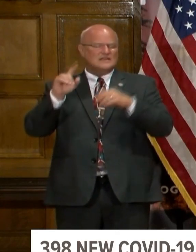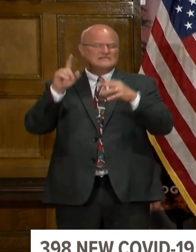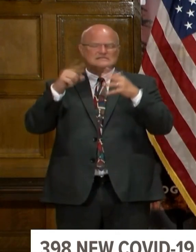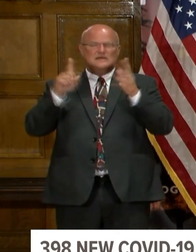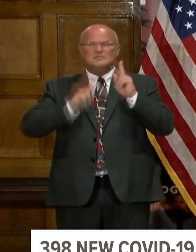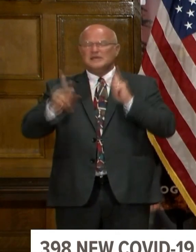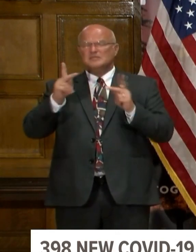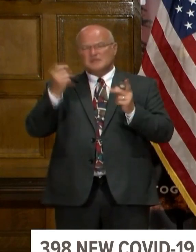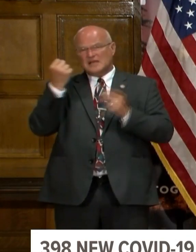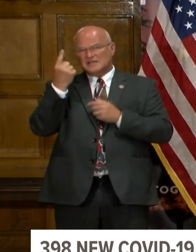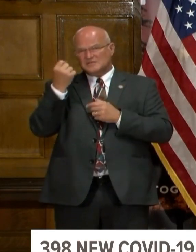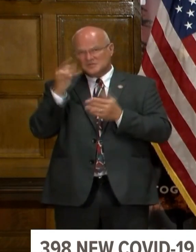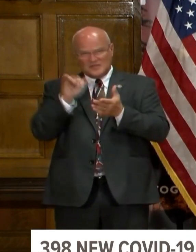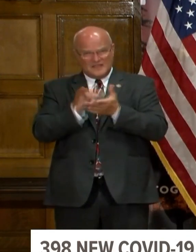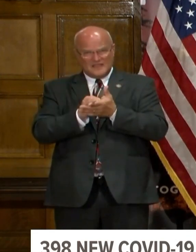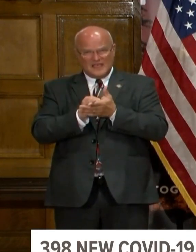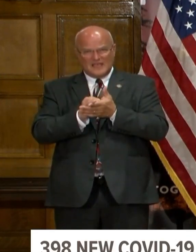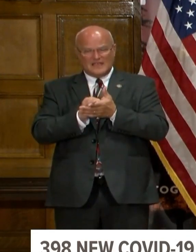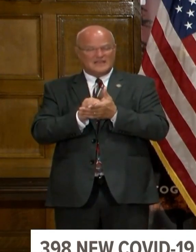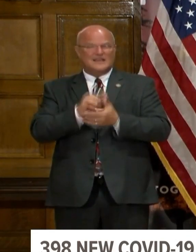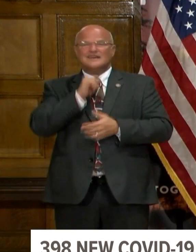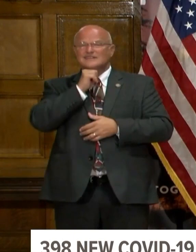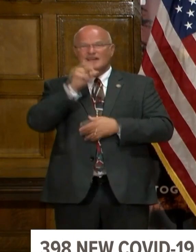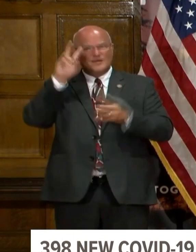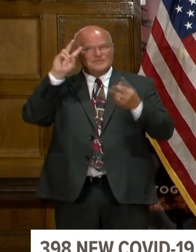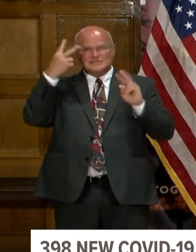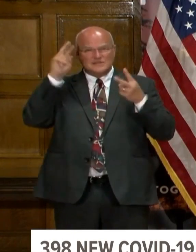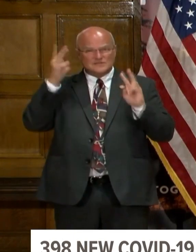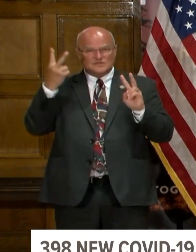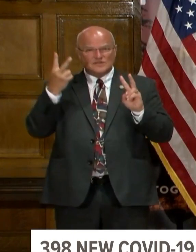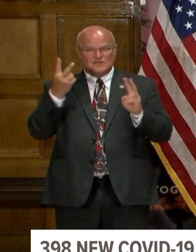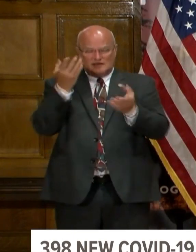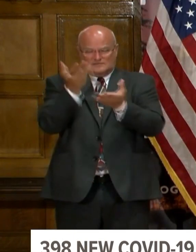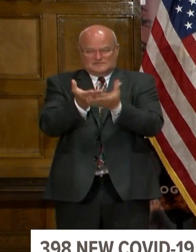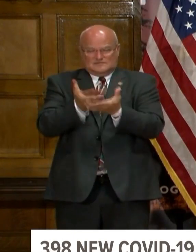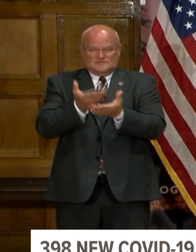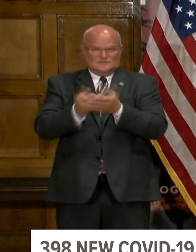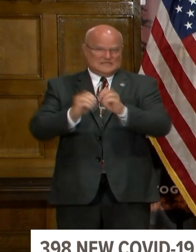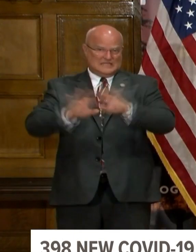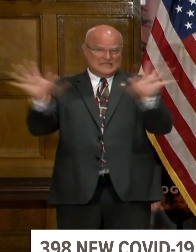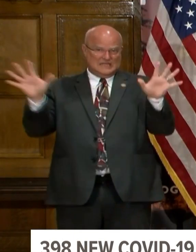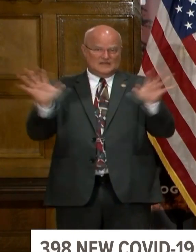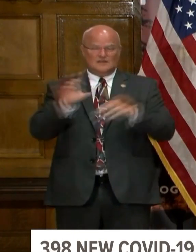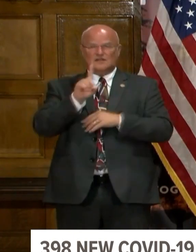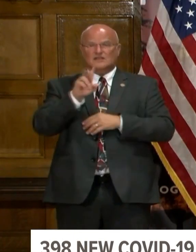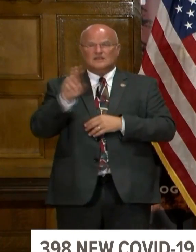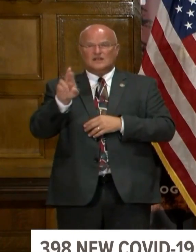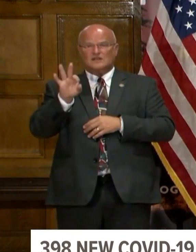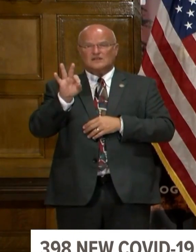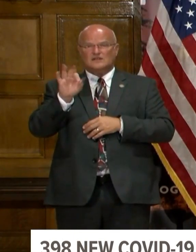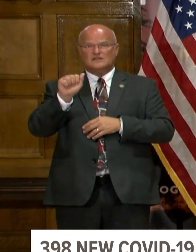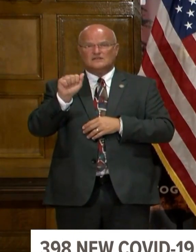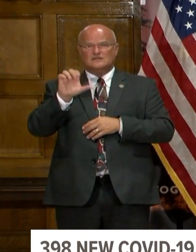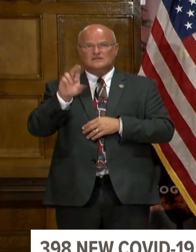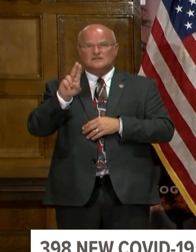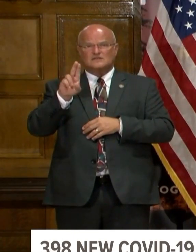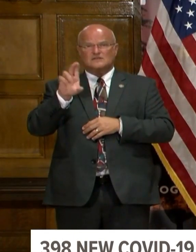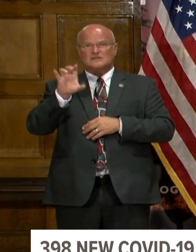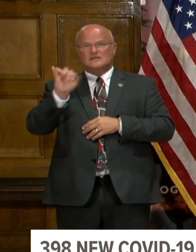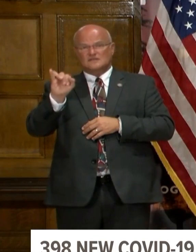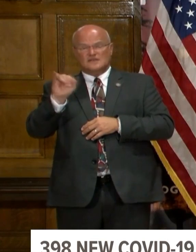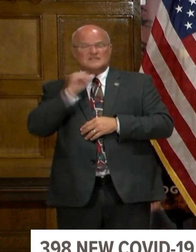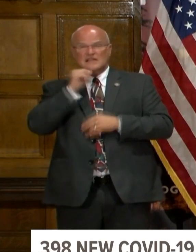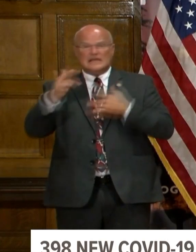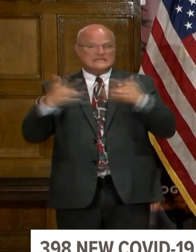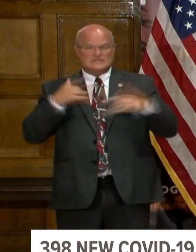the public is not misled on that. The facts are well known. I think for that reason, Dr. Fauci was not overly